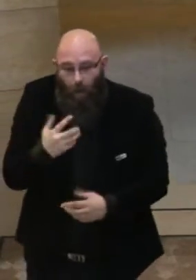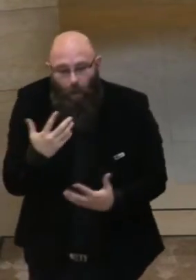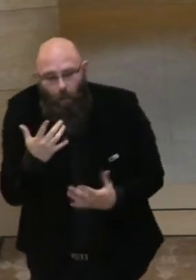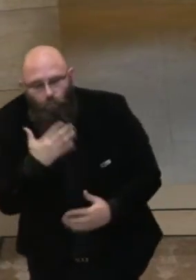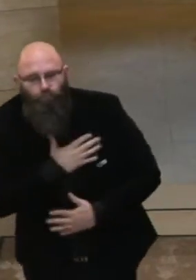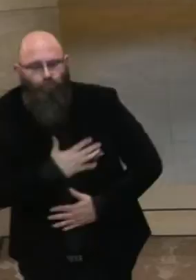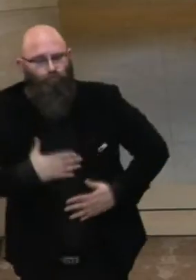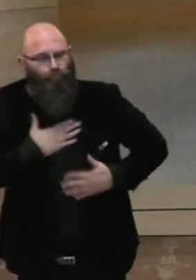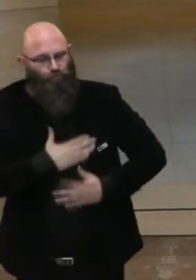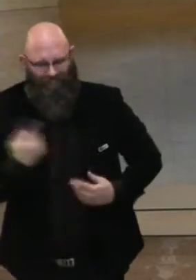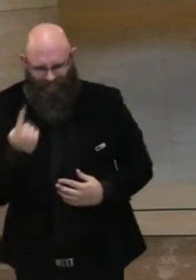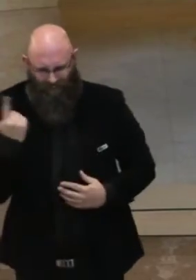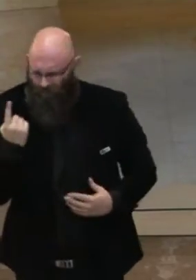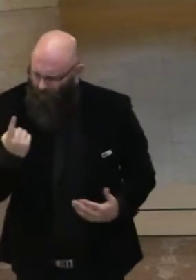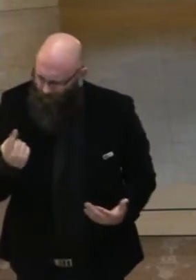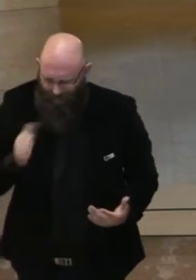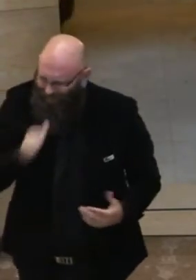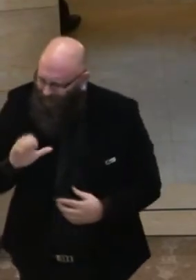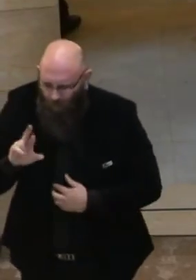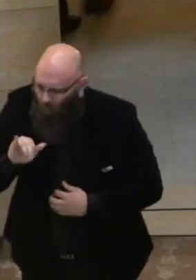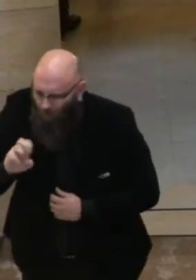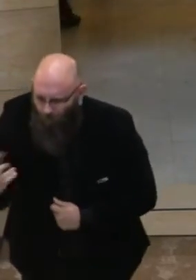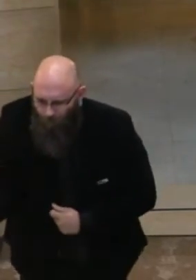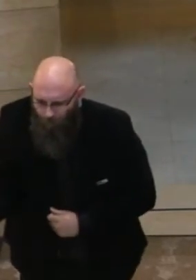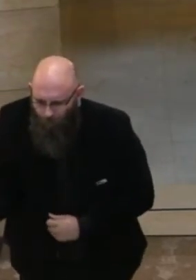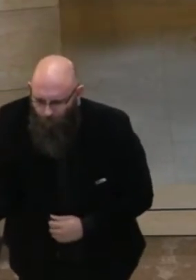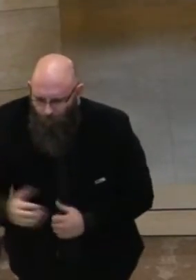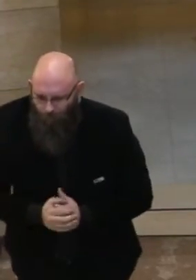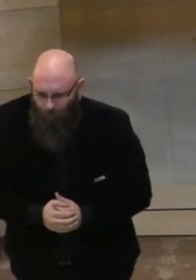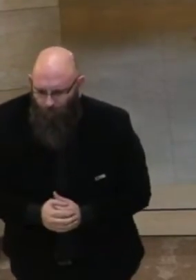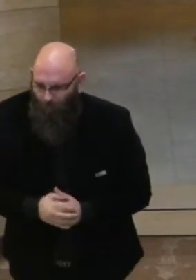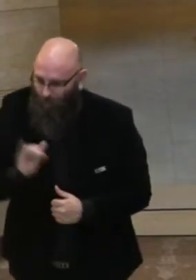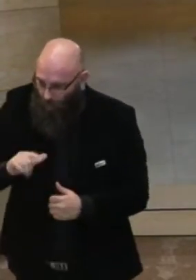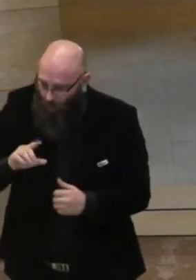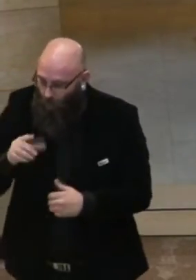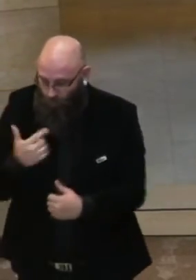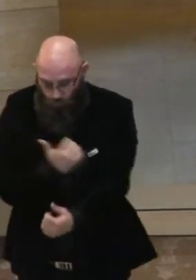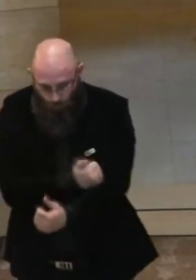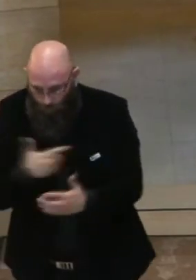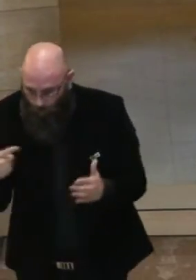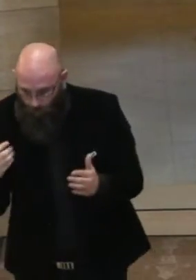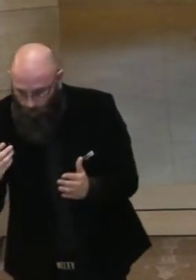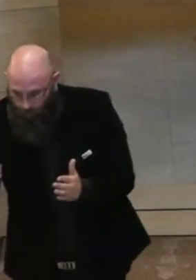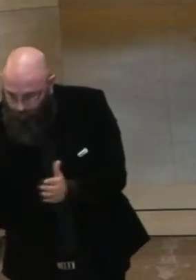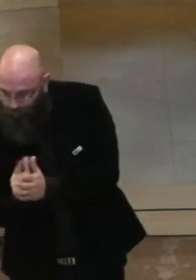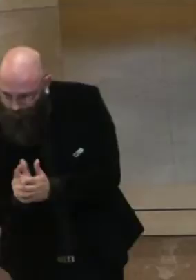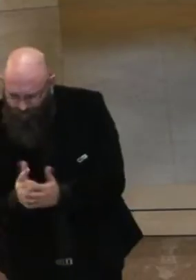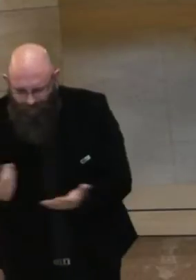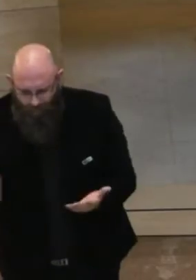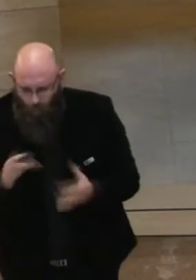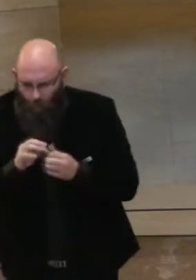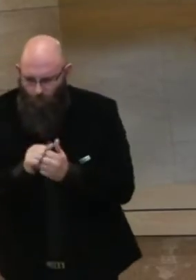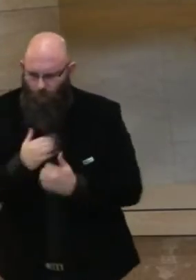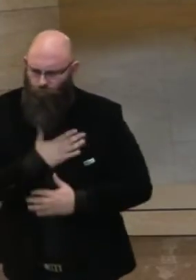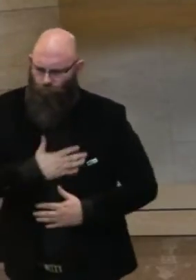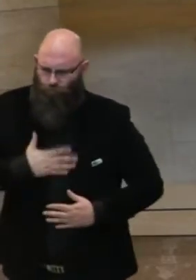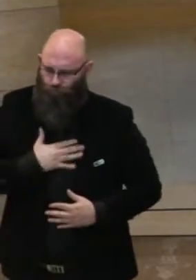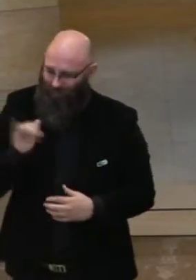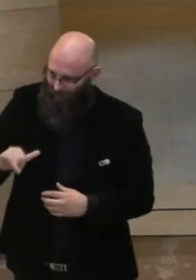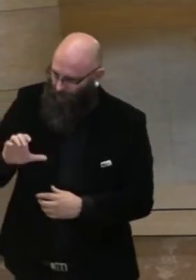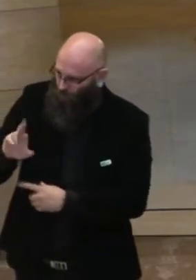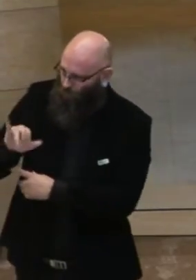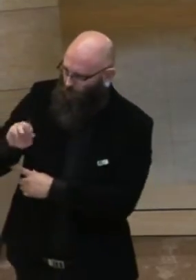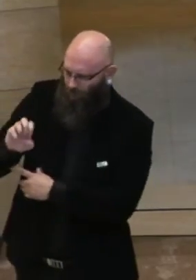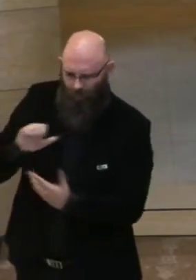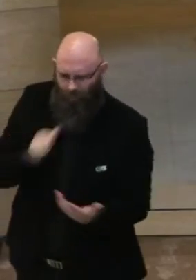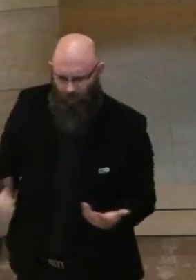By criminalizing drugs, the prohibitionists have created perverse incentives to commit crimes by creating a